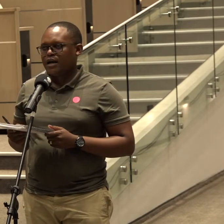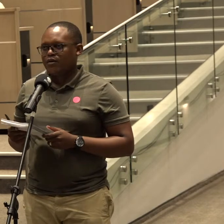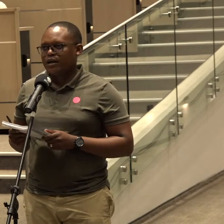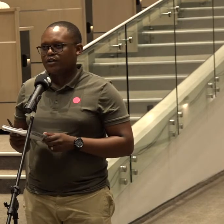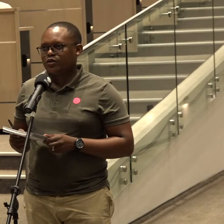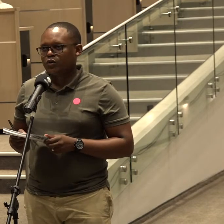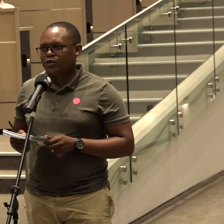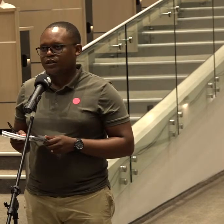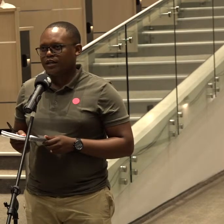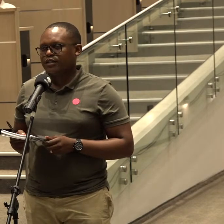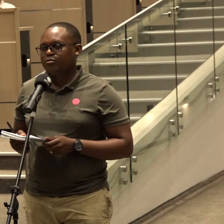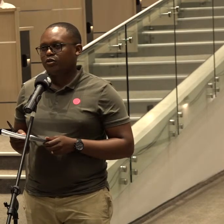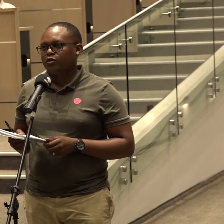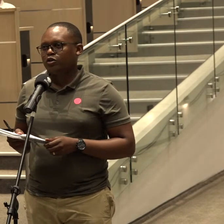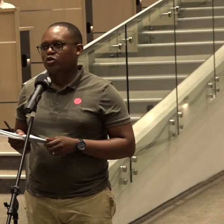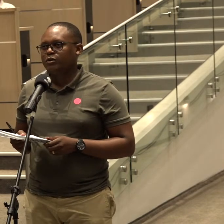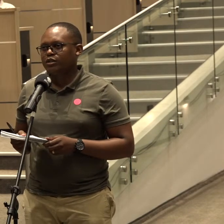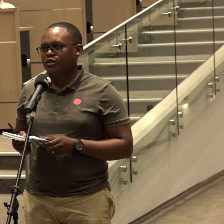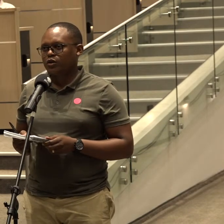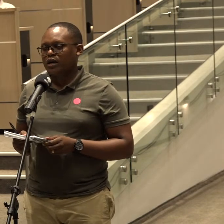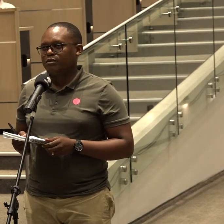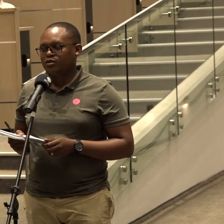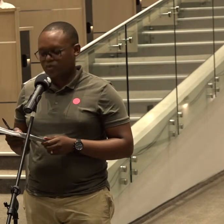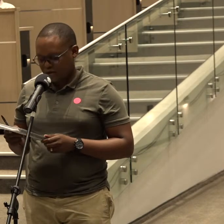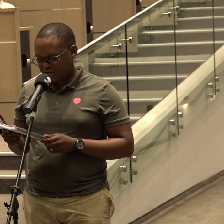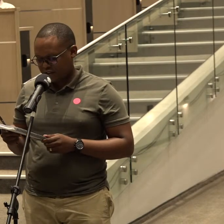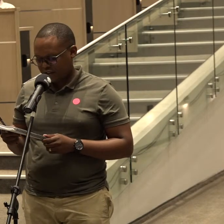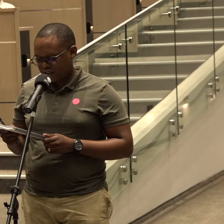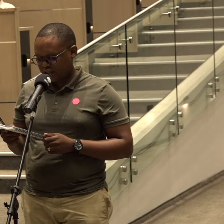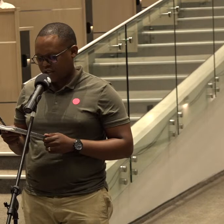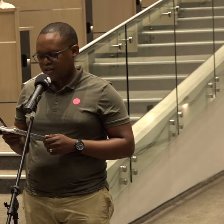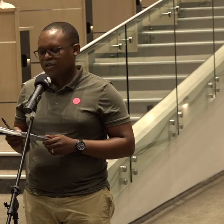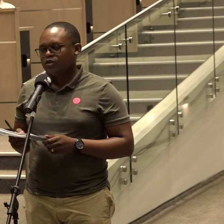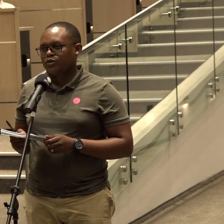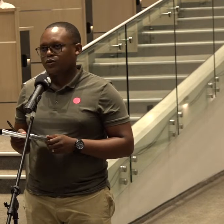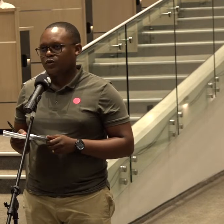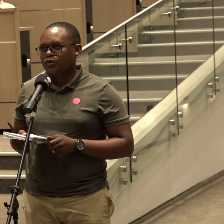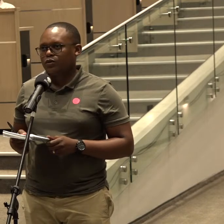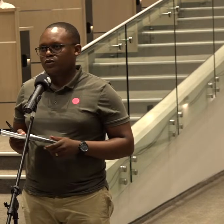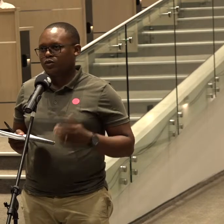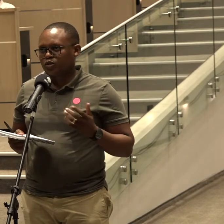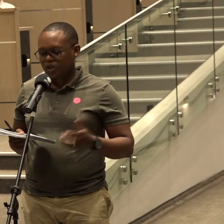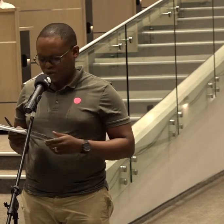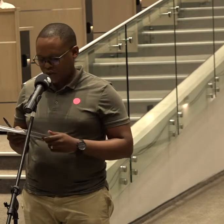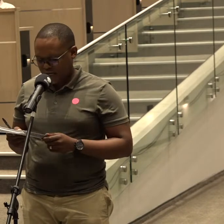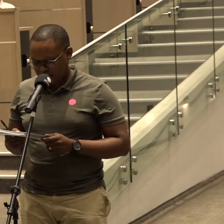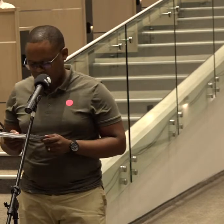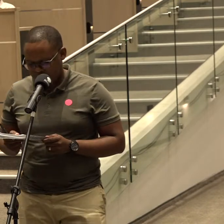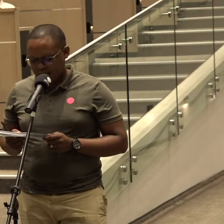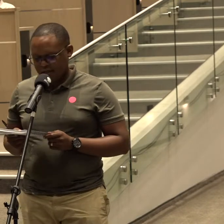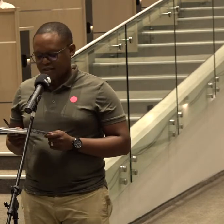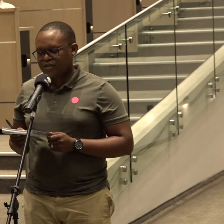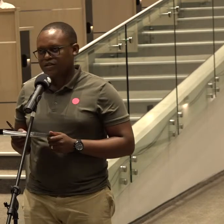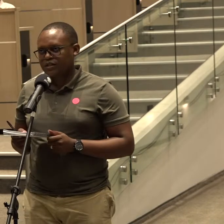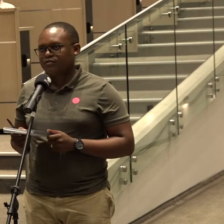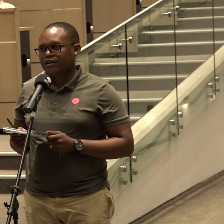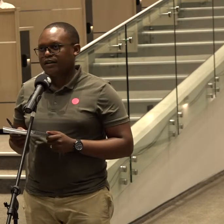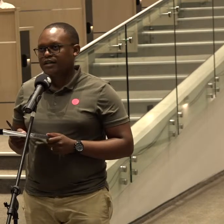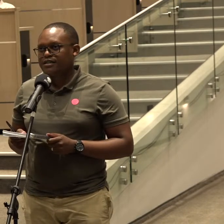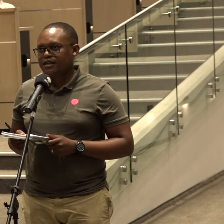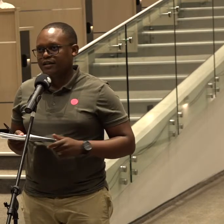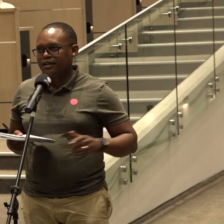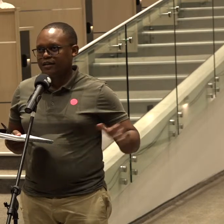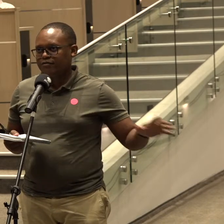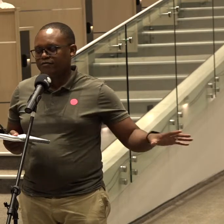I would like to thank the portfolio committee to coming to our vicinity to to talk to us as